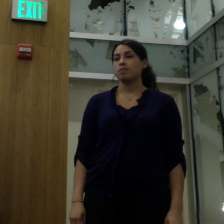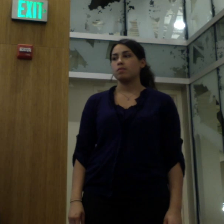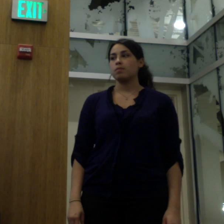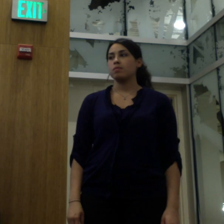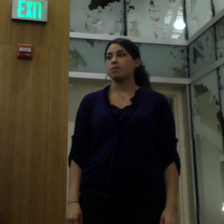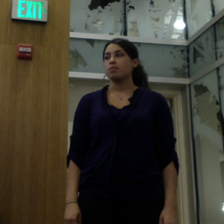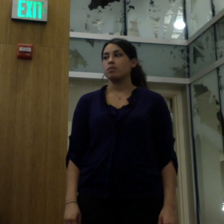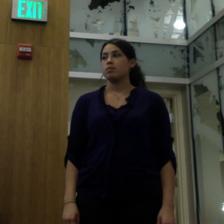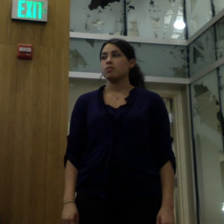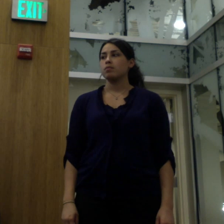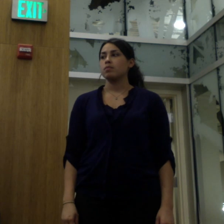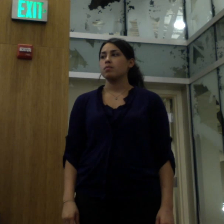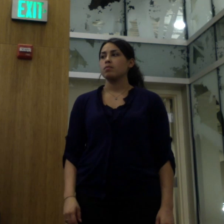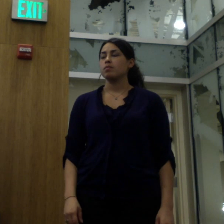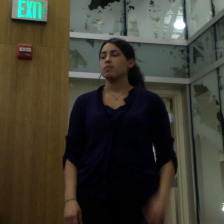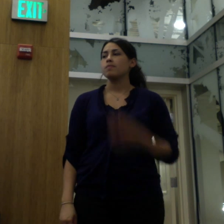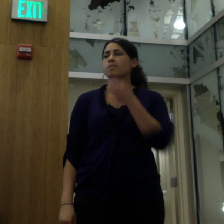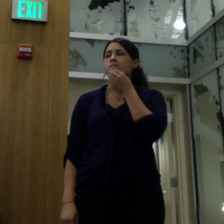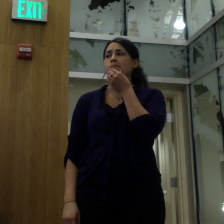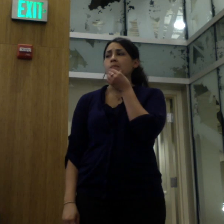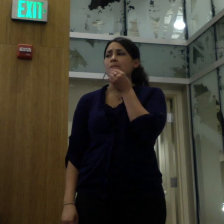What's this?